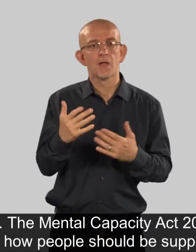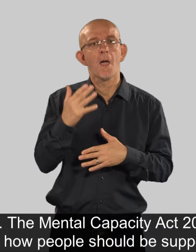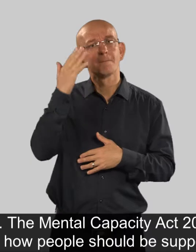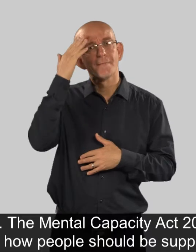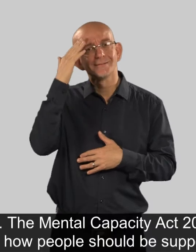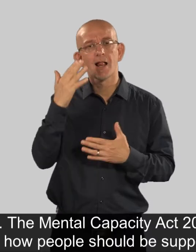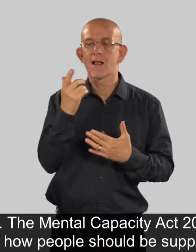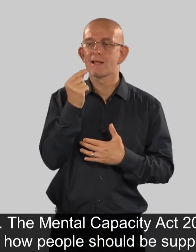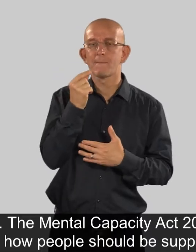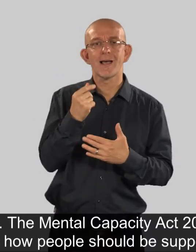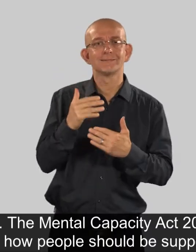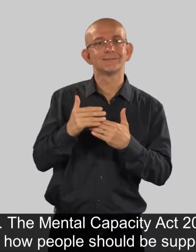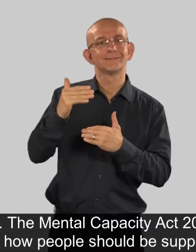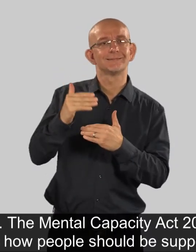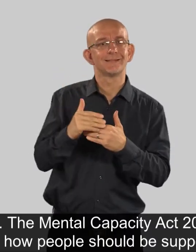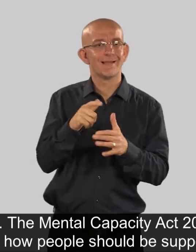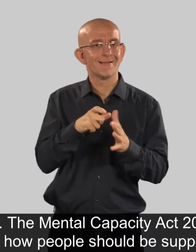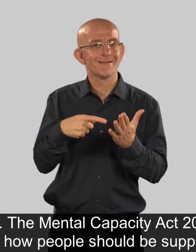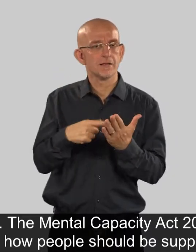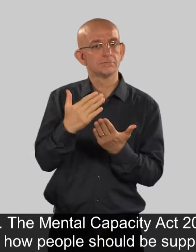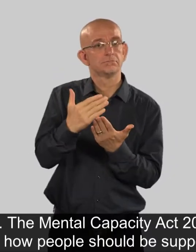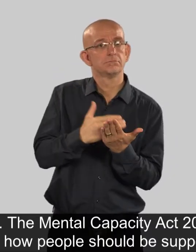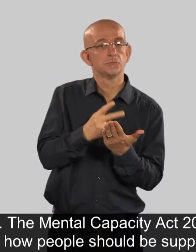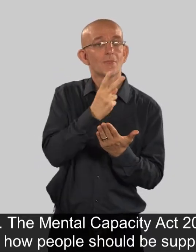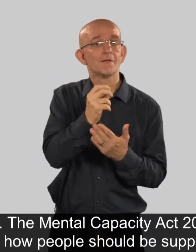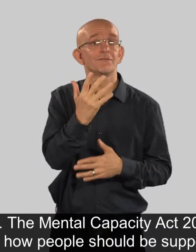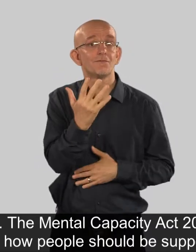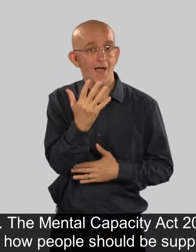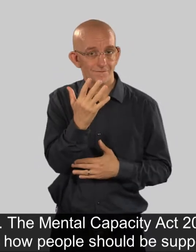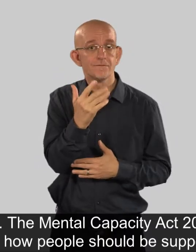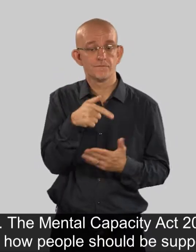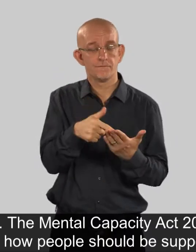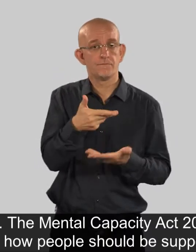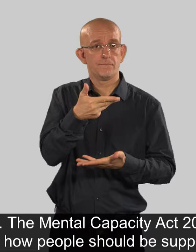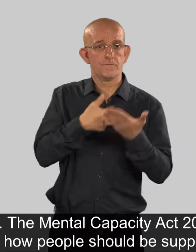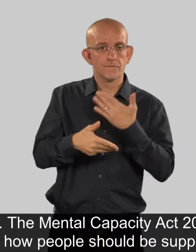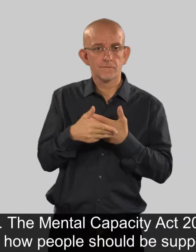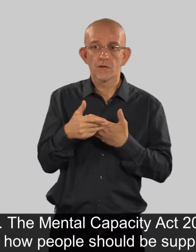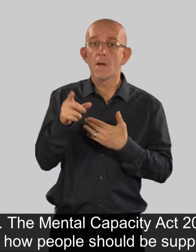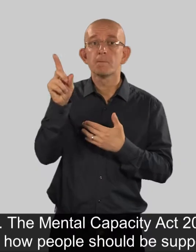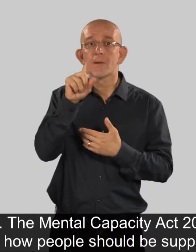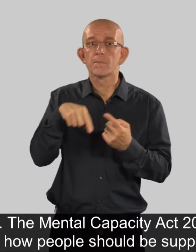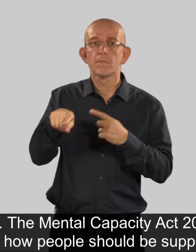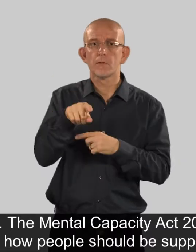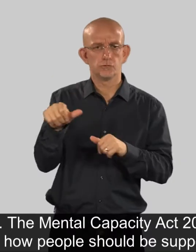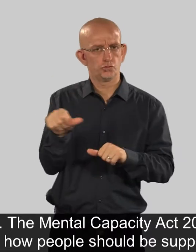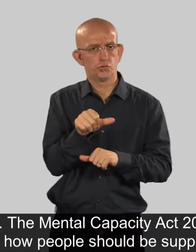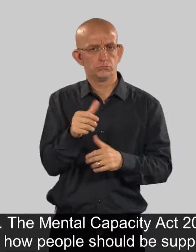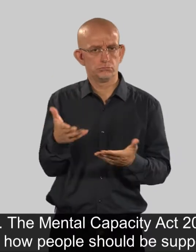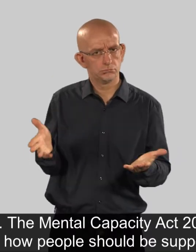23. The Mental Capacity Act 2005 says how people should be supported